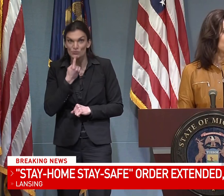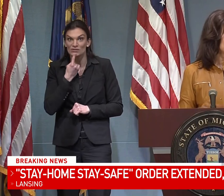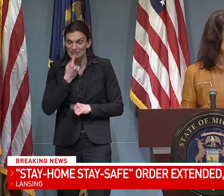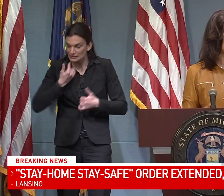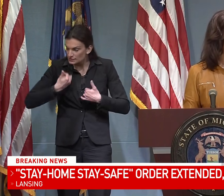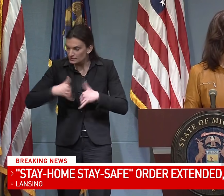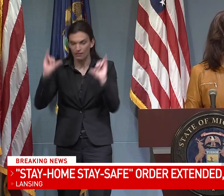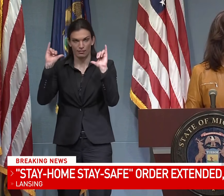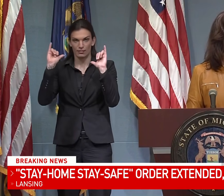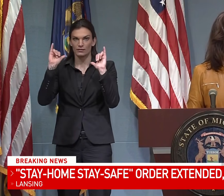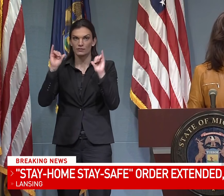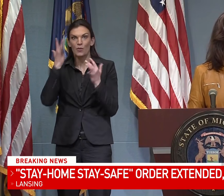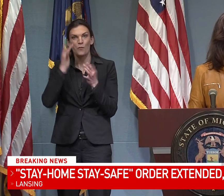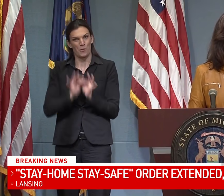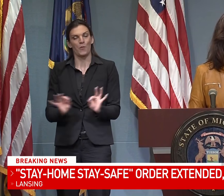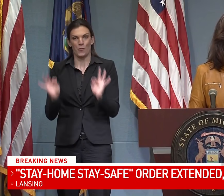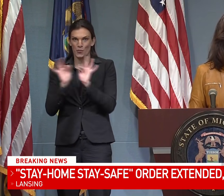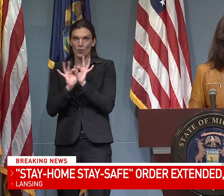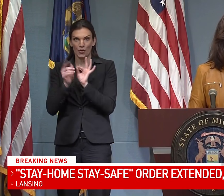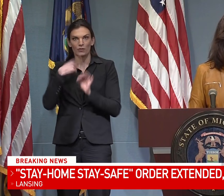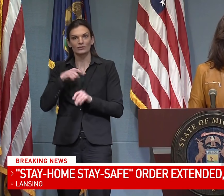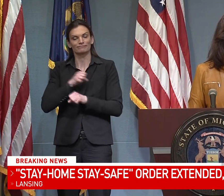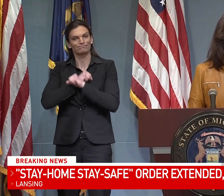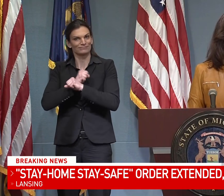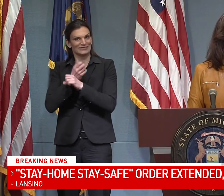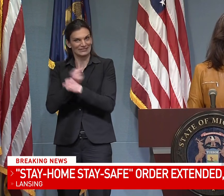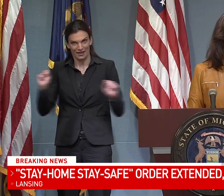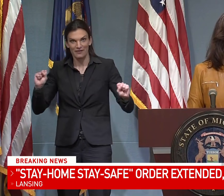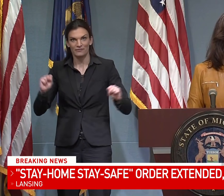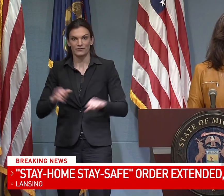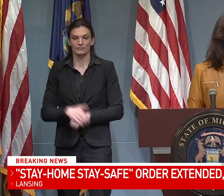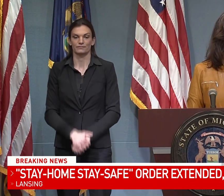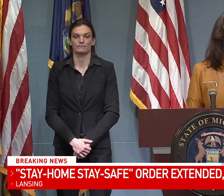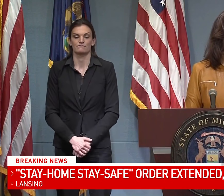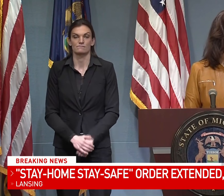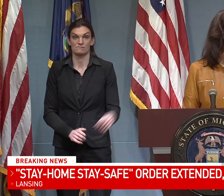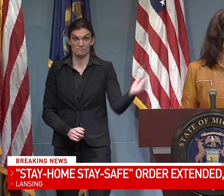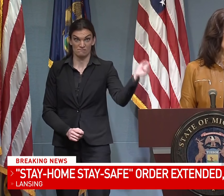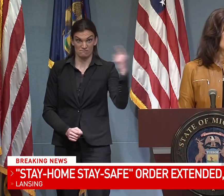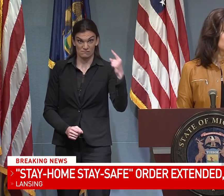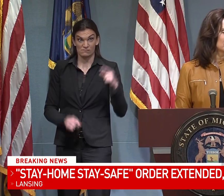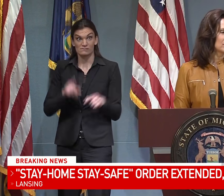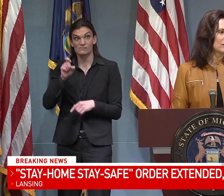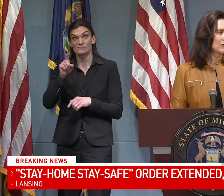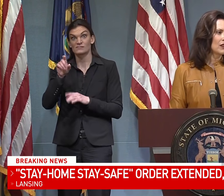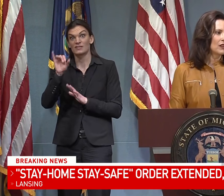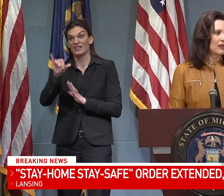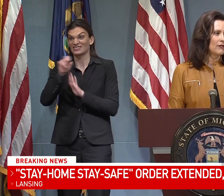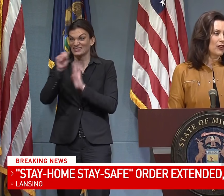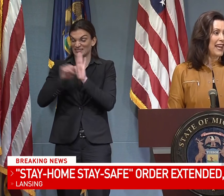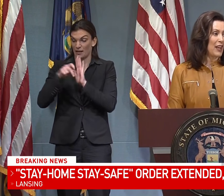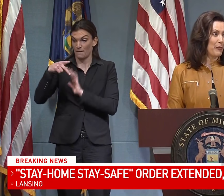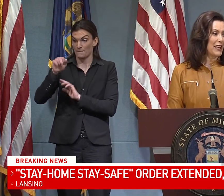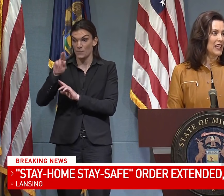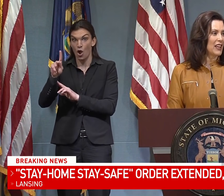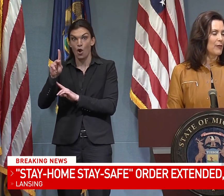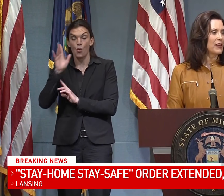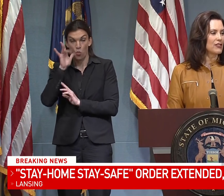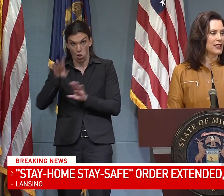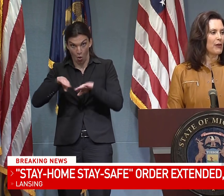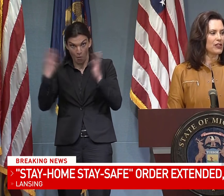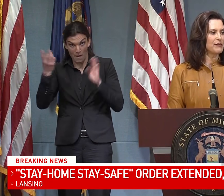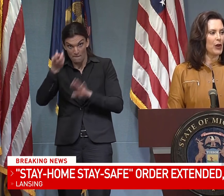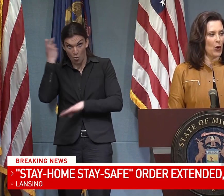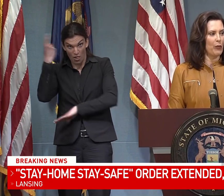needs to continue doing their part. Is it a good bet that the state parks will not reopen by Memorial Day weekend? For camping,